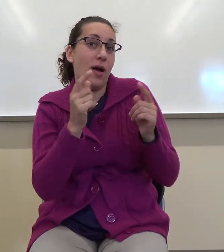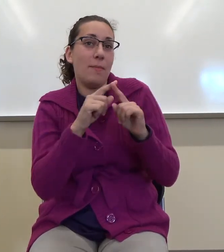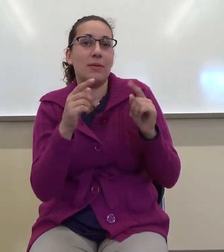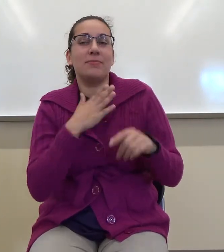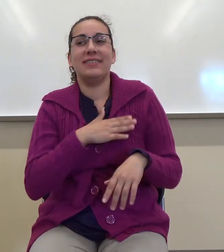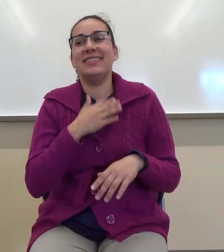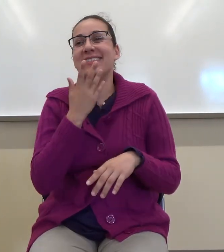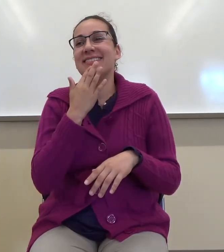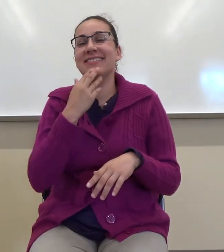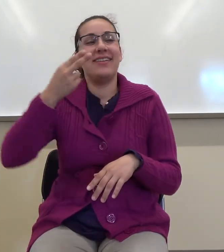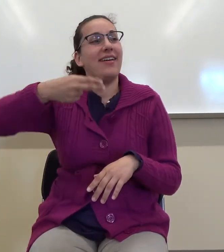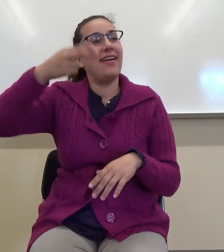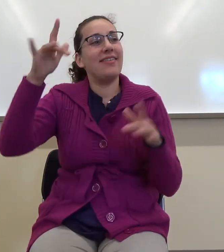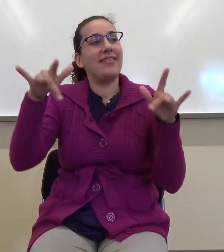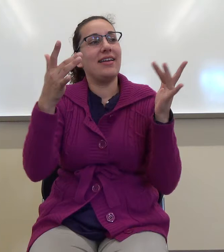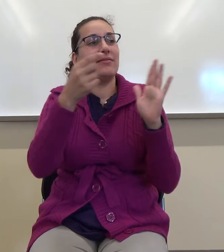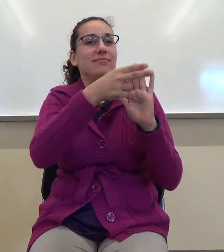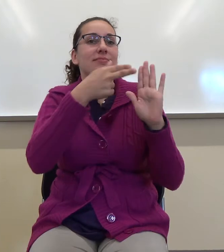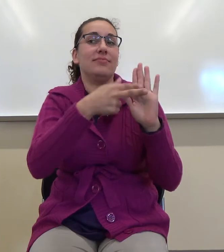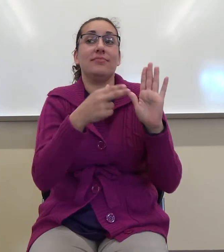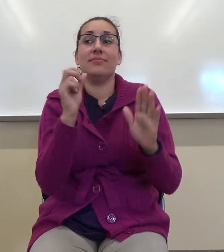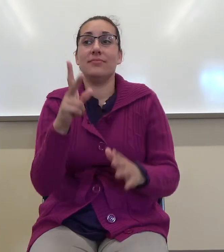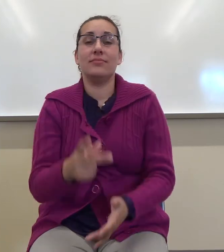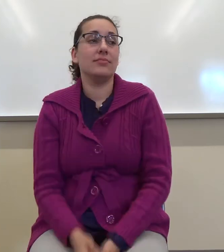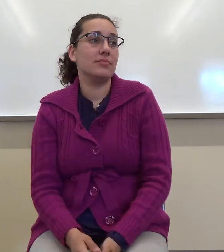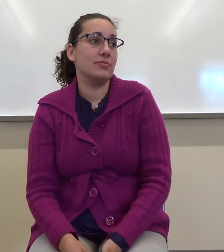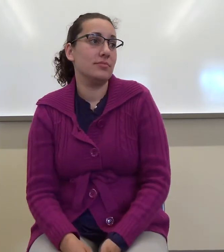too. I didn't get my highlighting on.